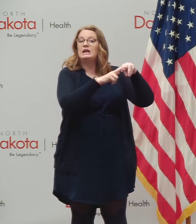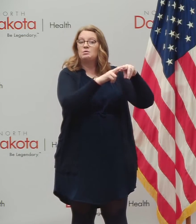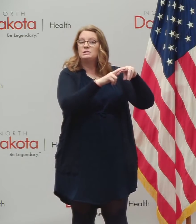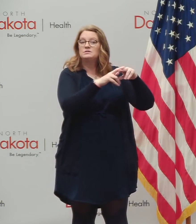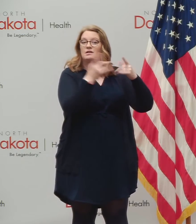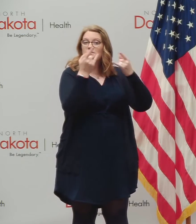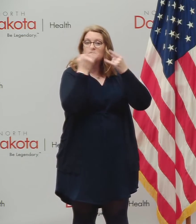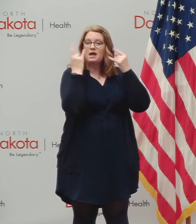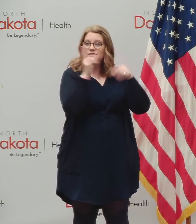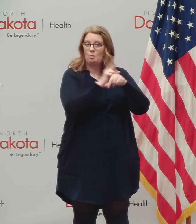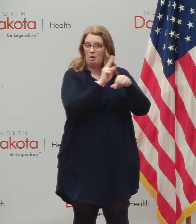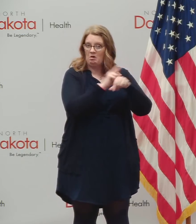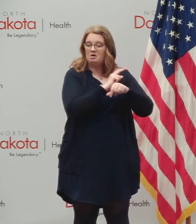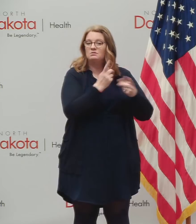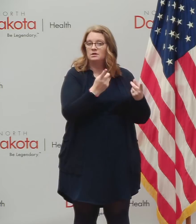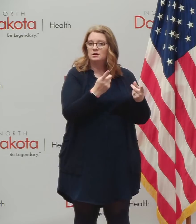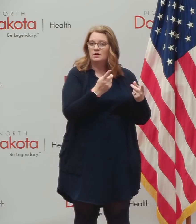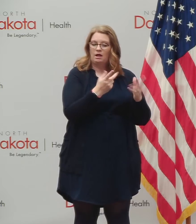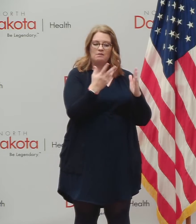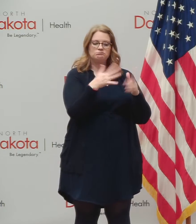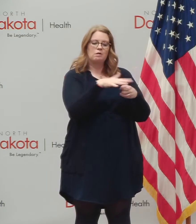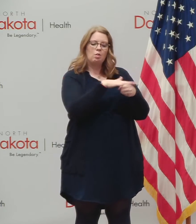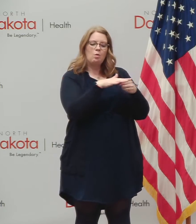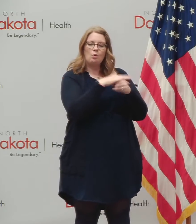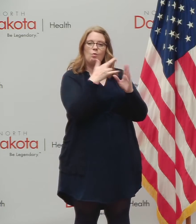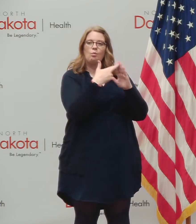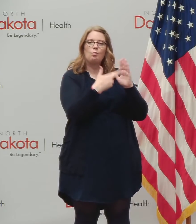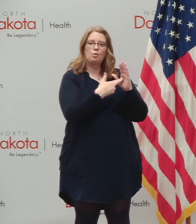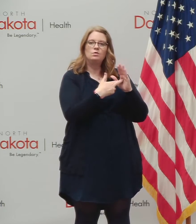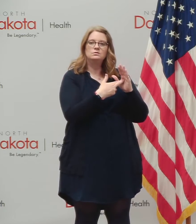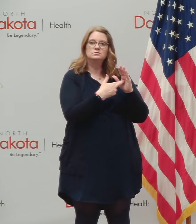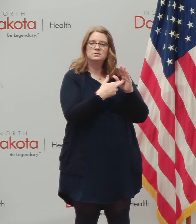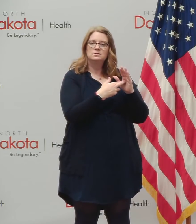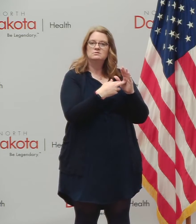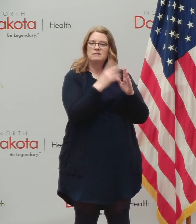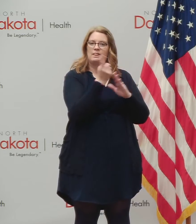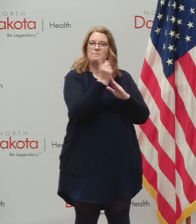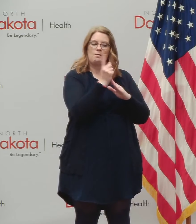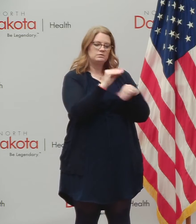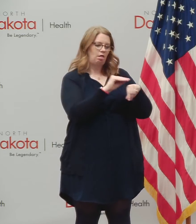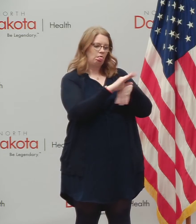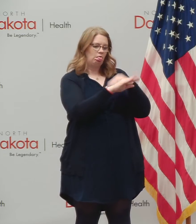local regulations that can help people reduce transmissible moments.